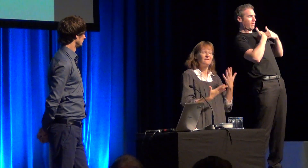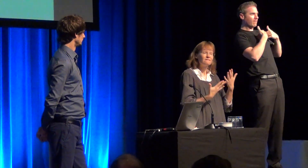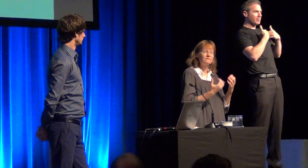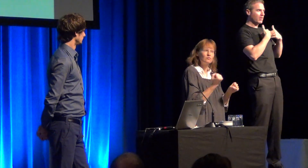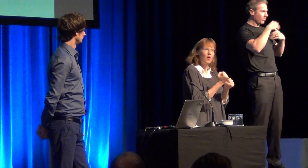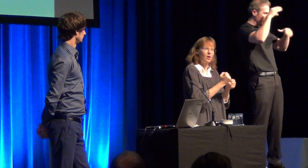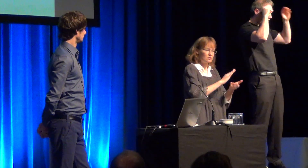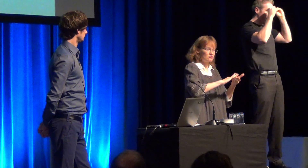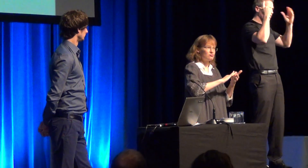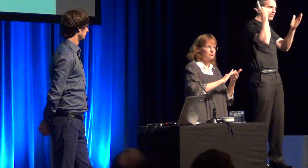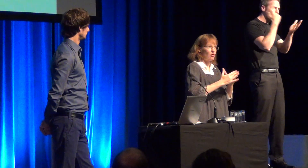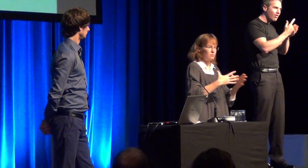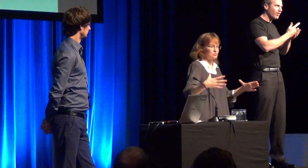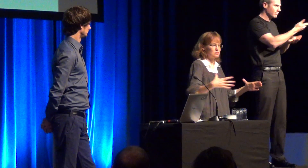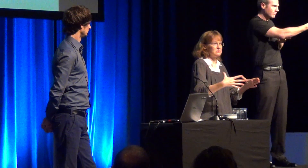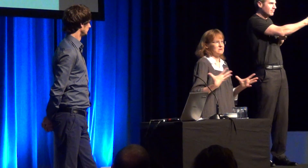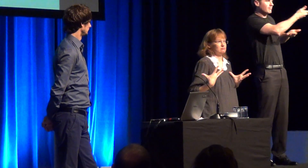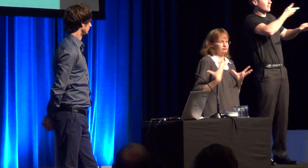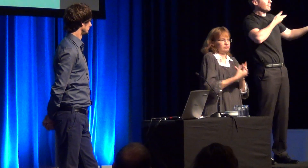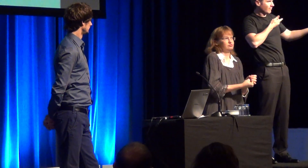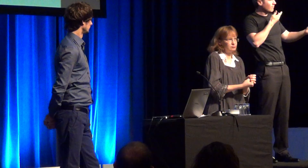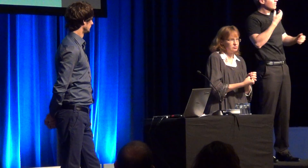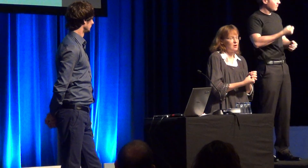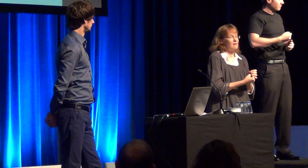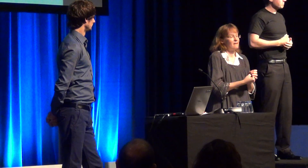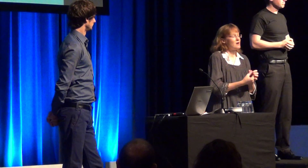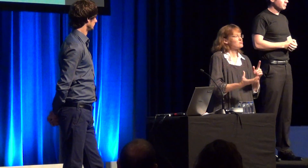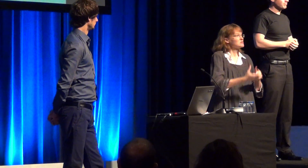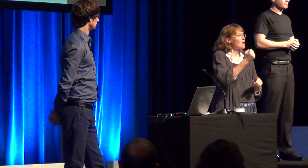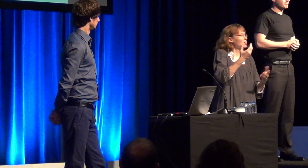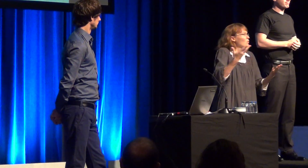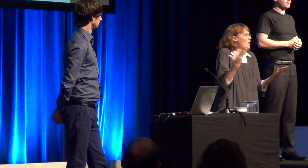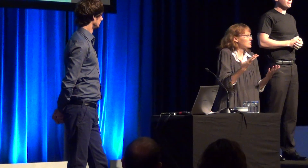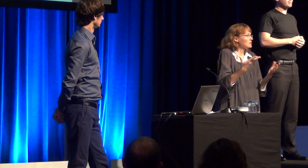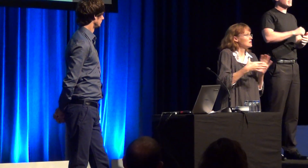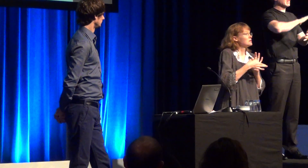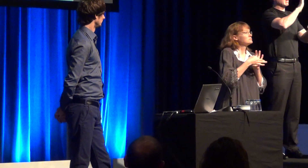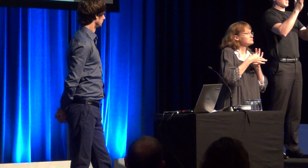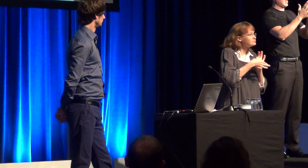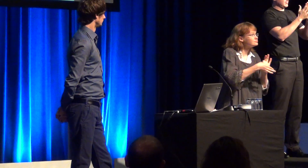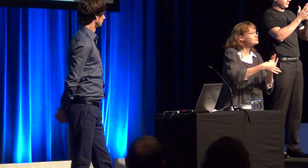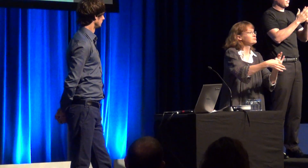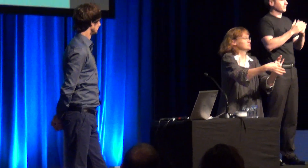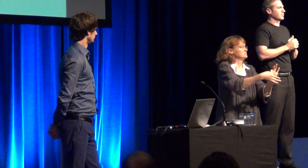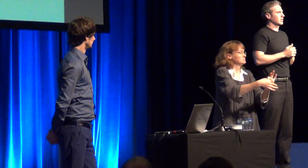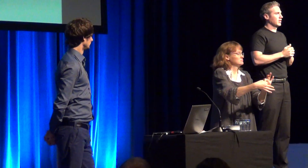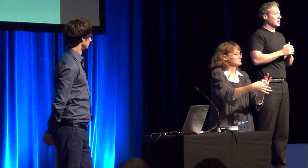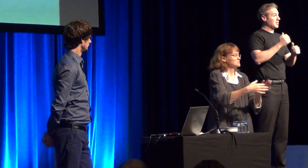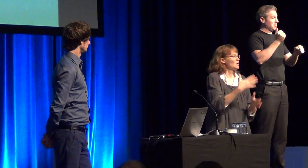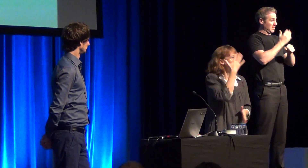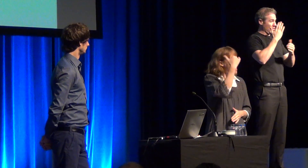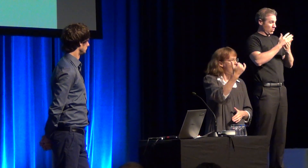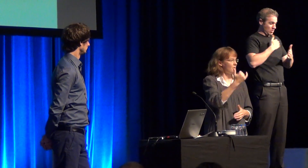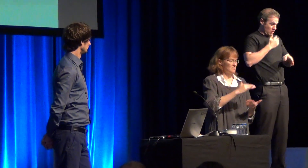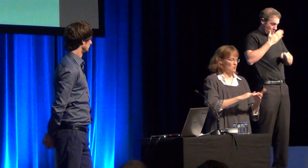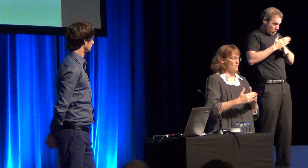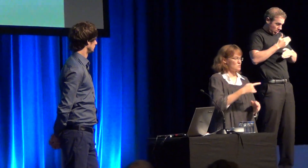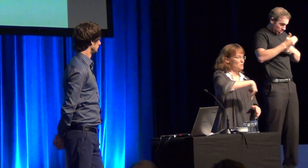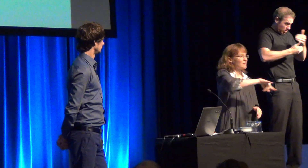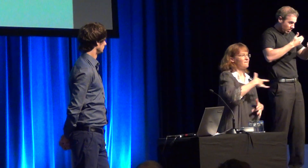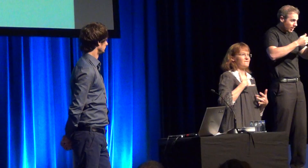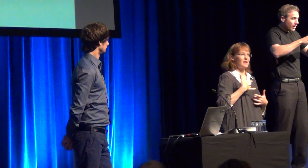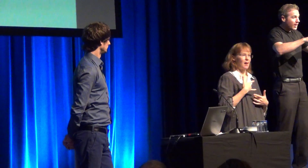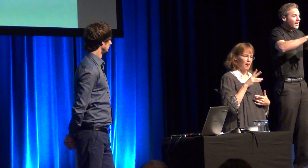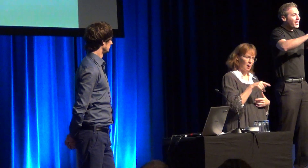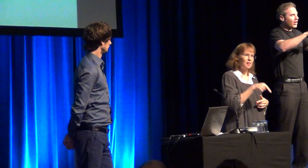And the final key point is sustainable results. This means